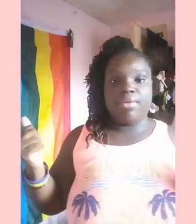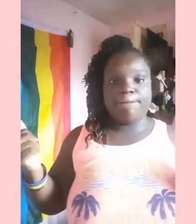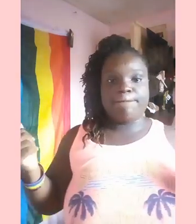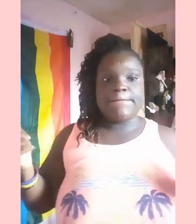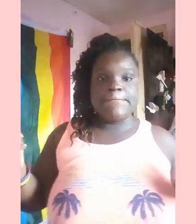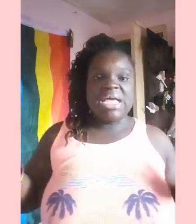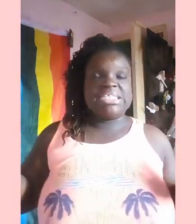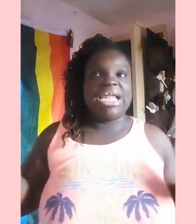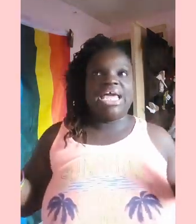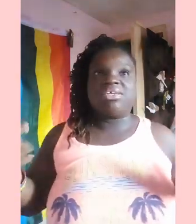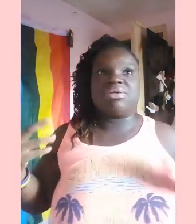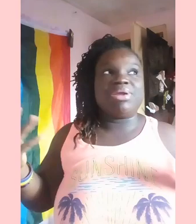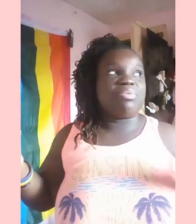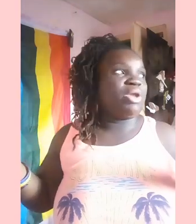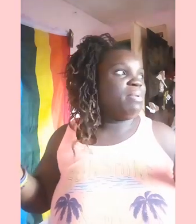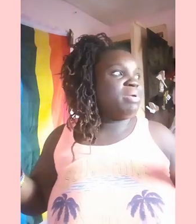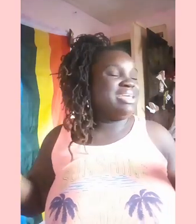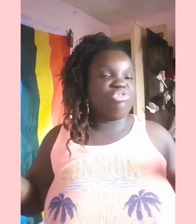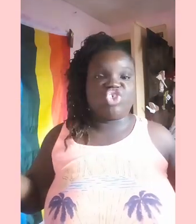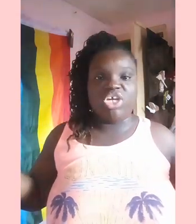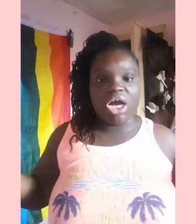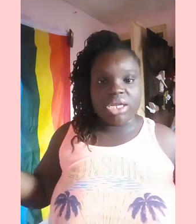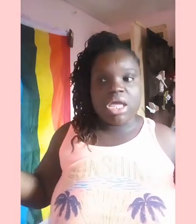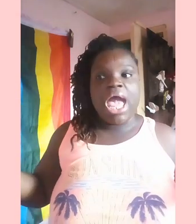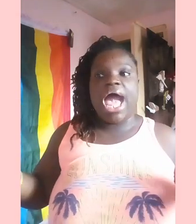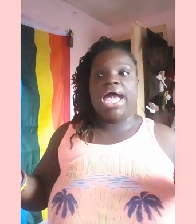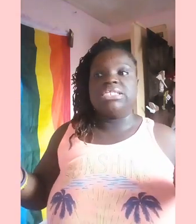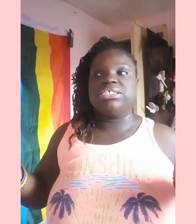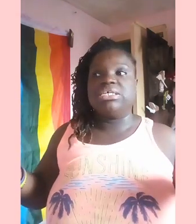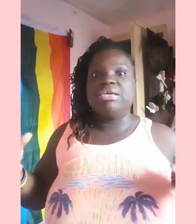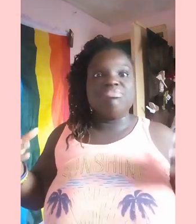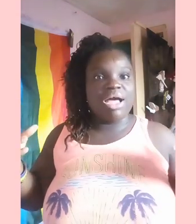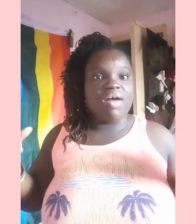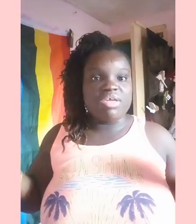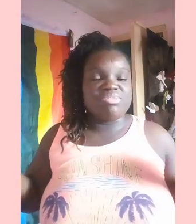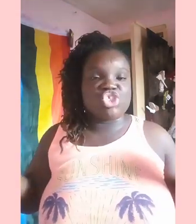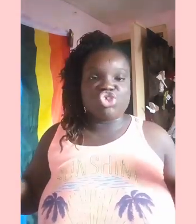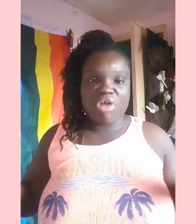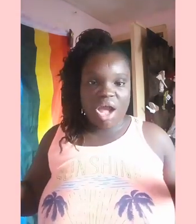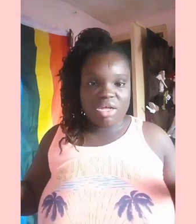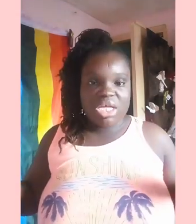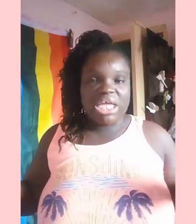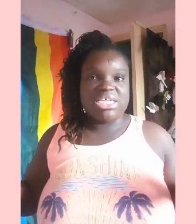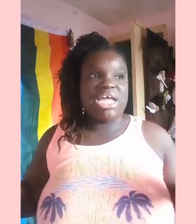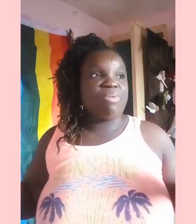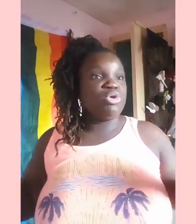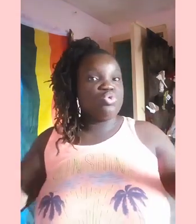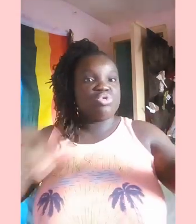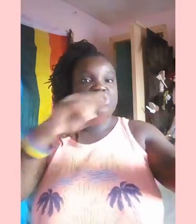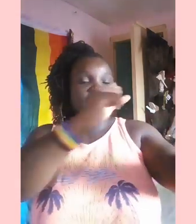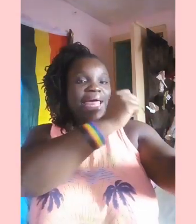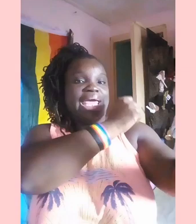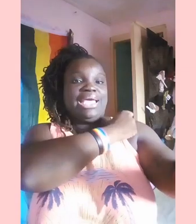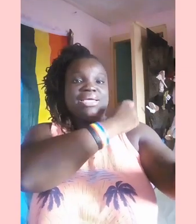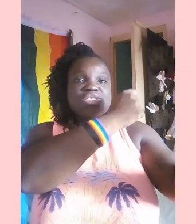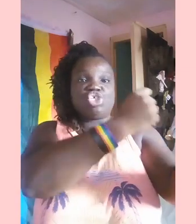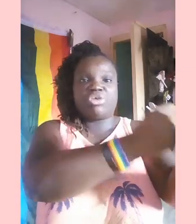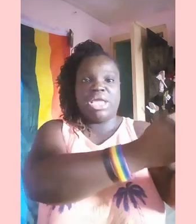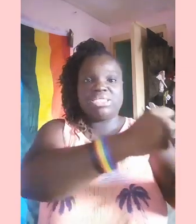name. So like somebody with a probably name Sean and him strong, so they probably use something like strength